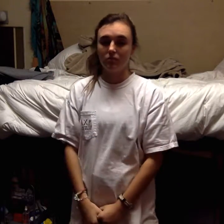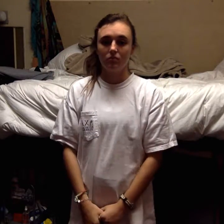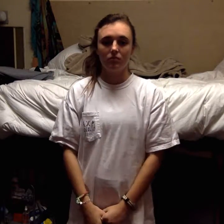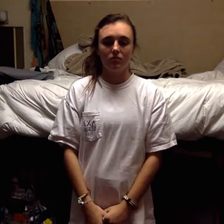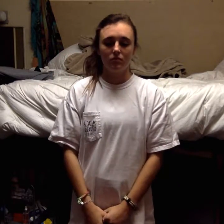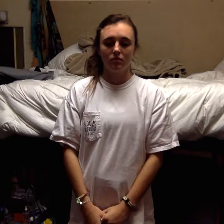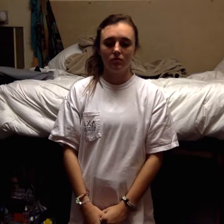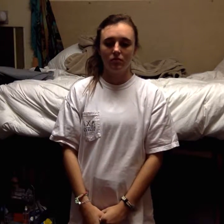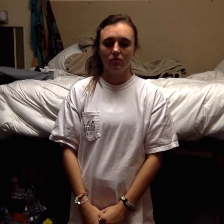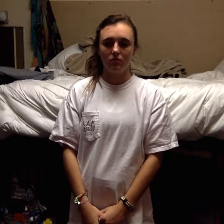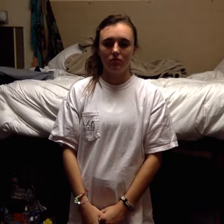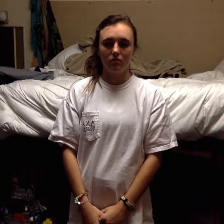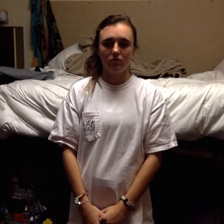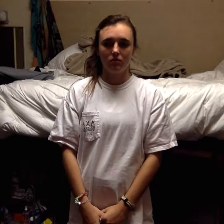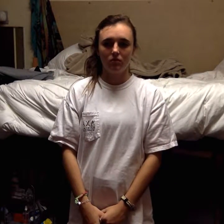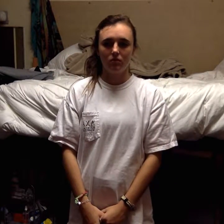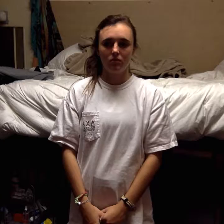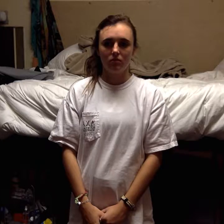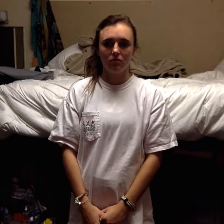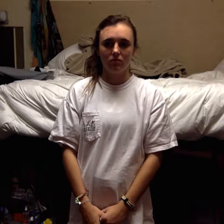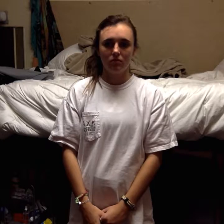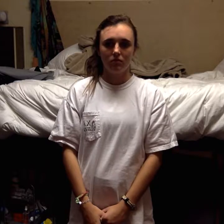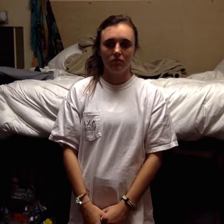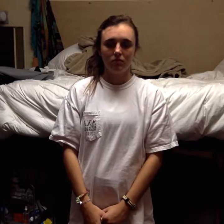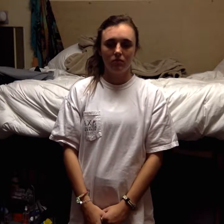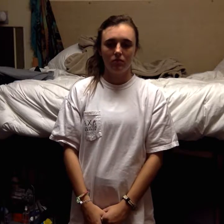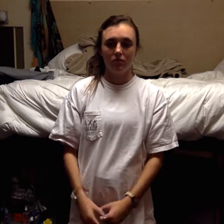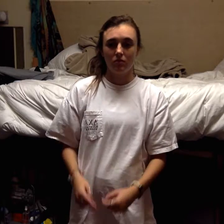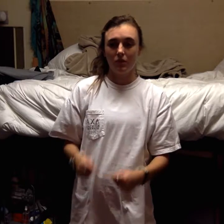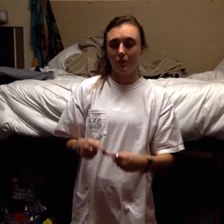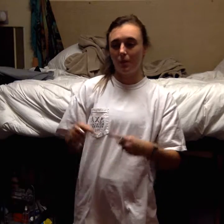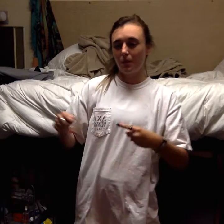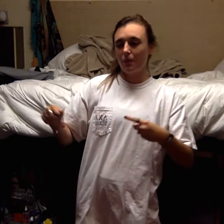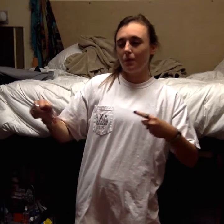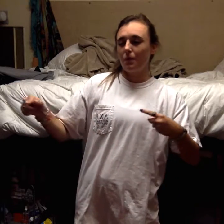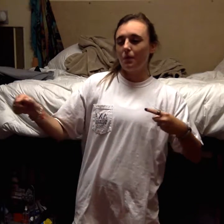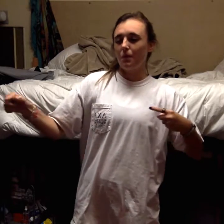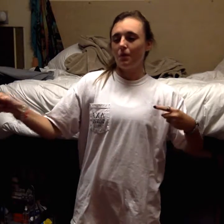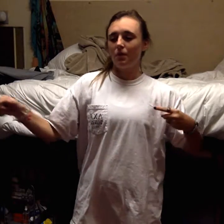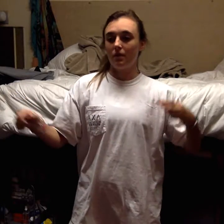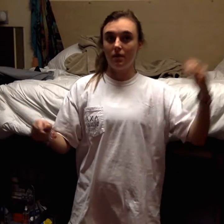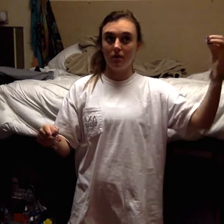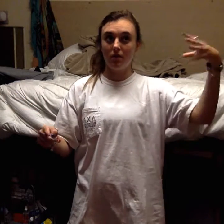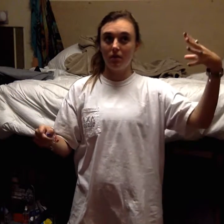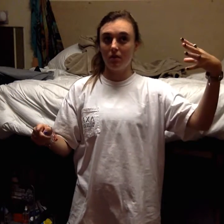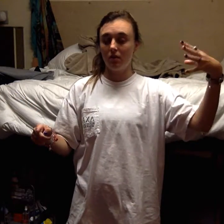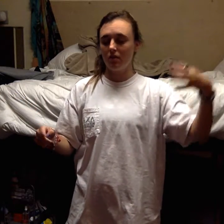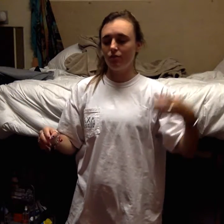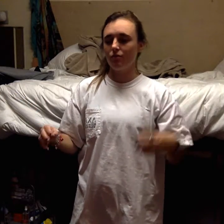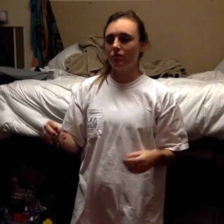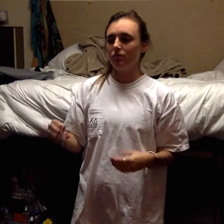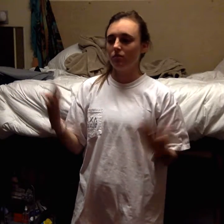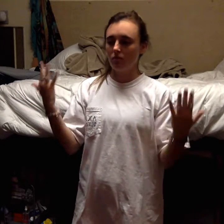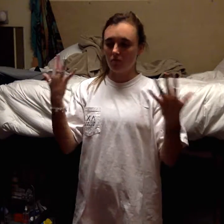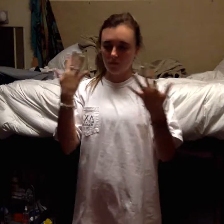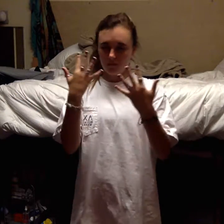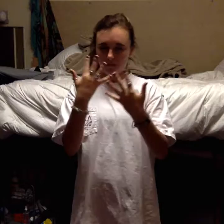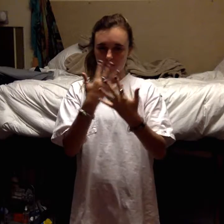the area farthest away from light is the dark edge. Light does not travel around corners. That's